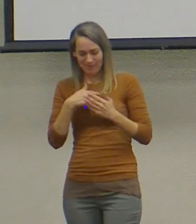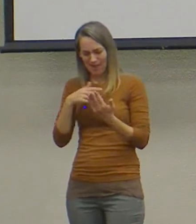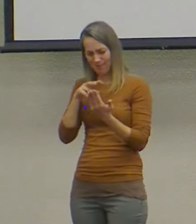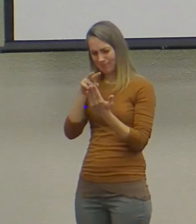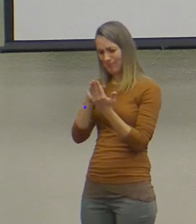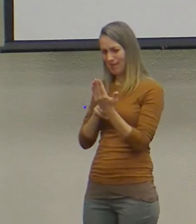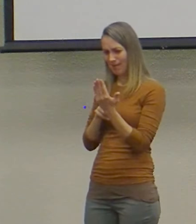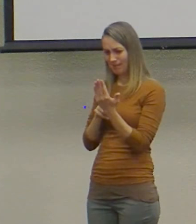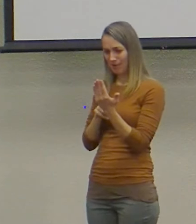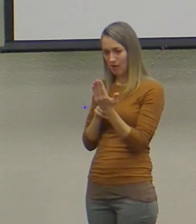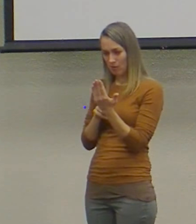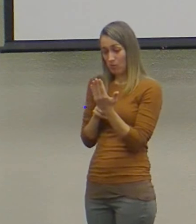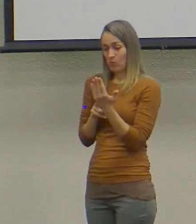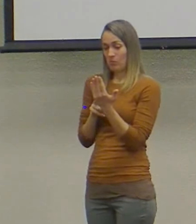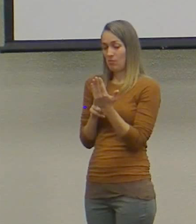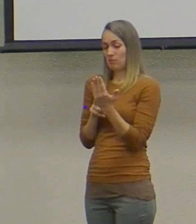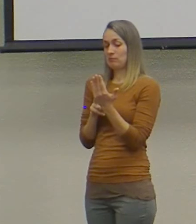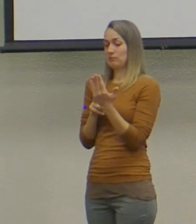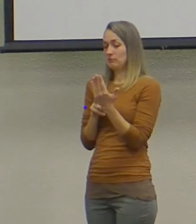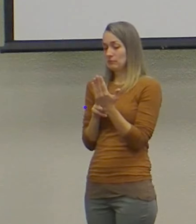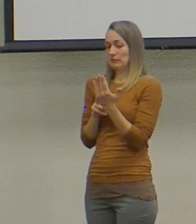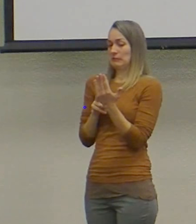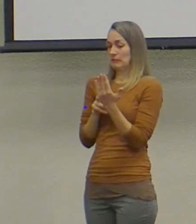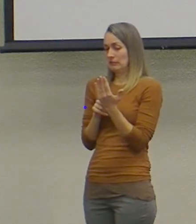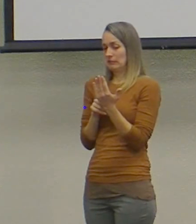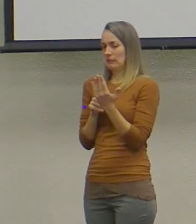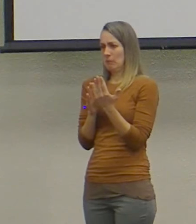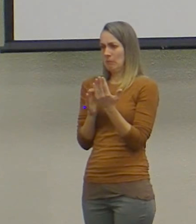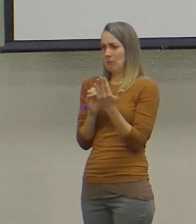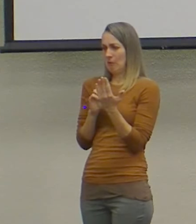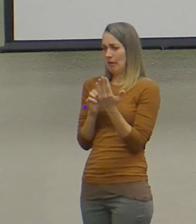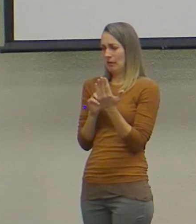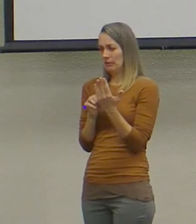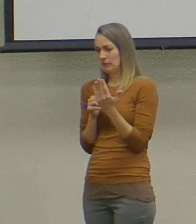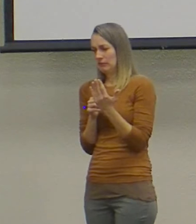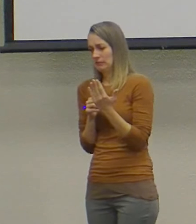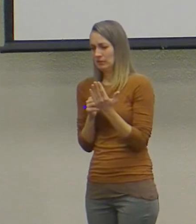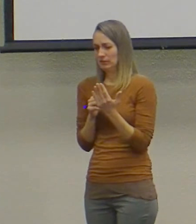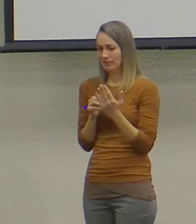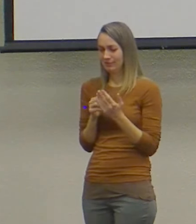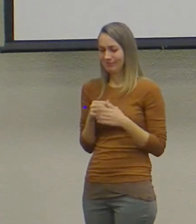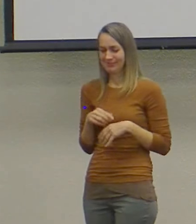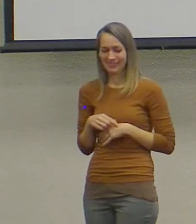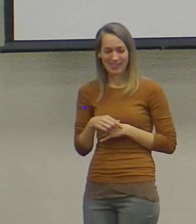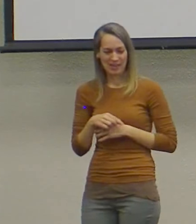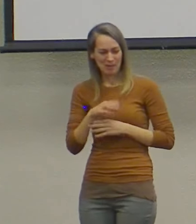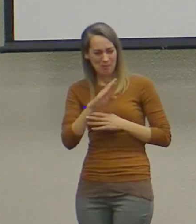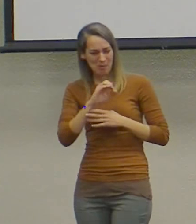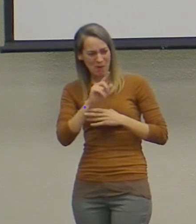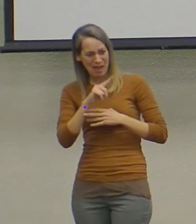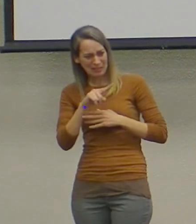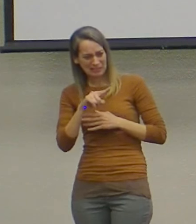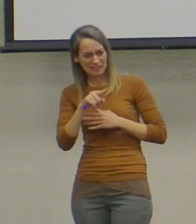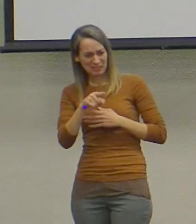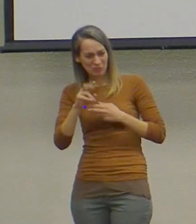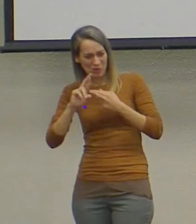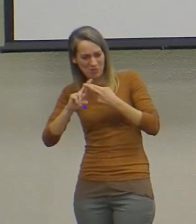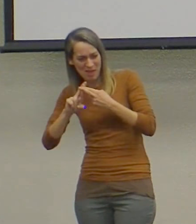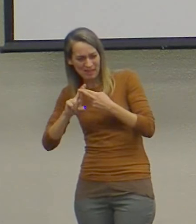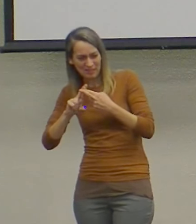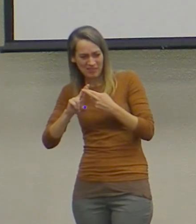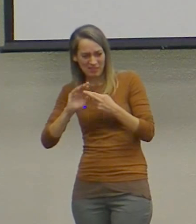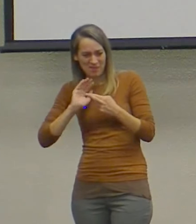thinking, oh, is not Boaz, with whose servants you have been, a kinsman of ours? Tonight he will